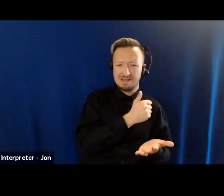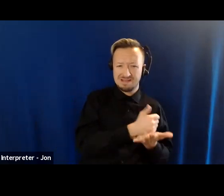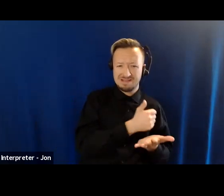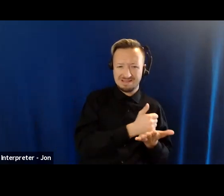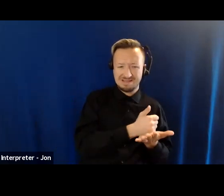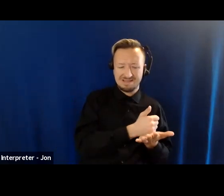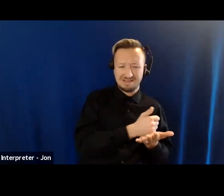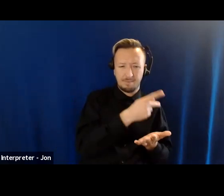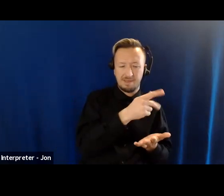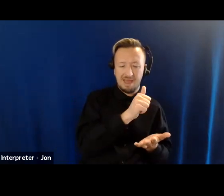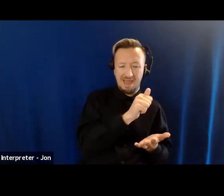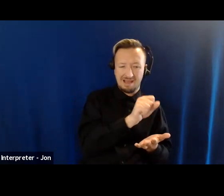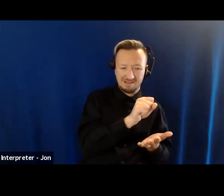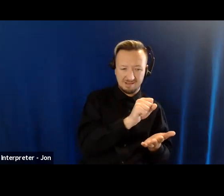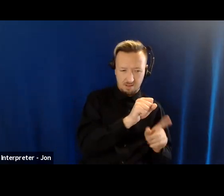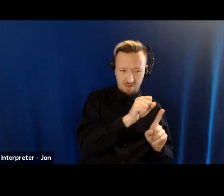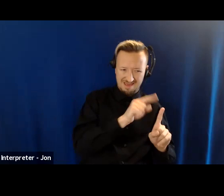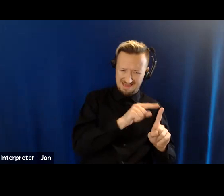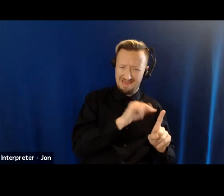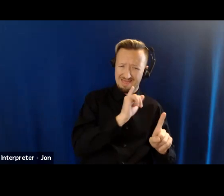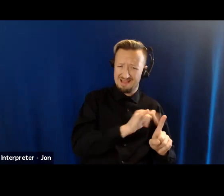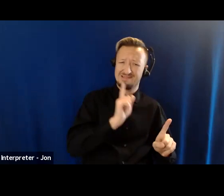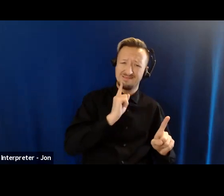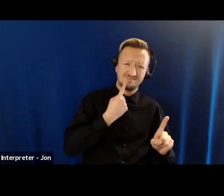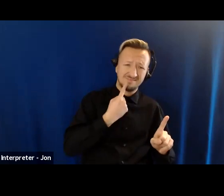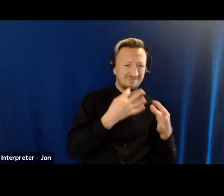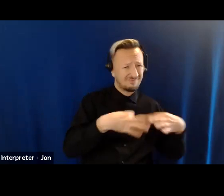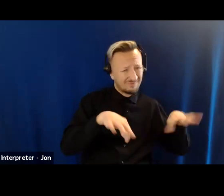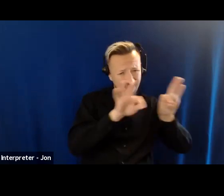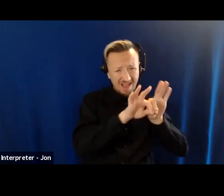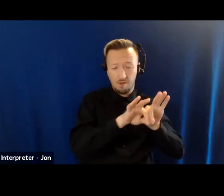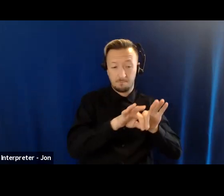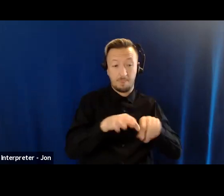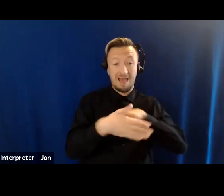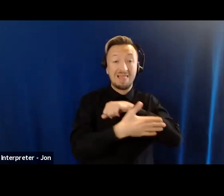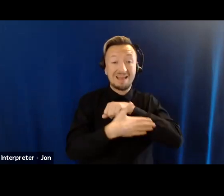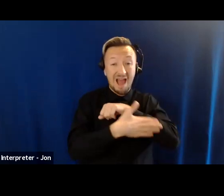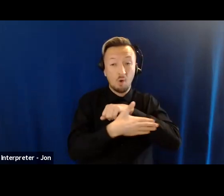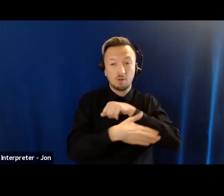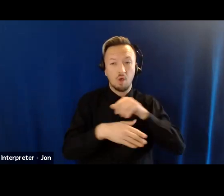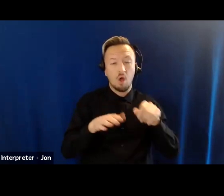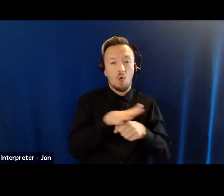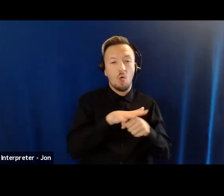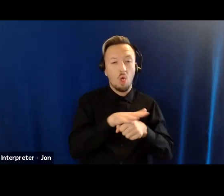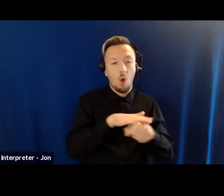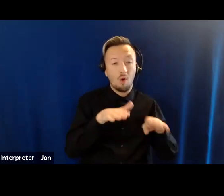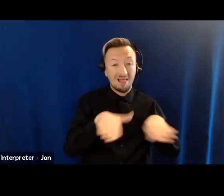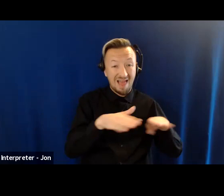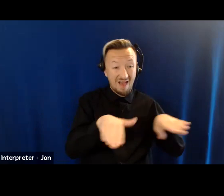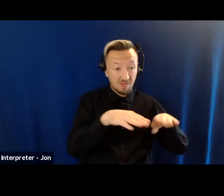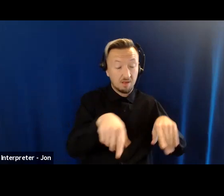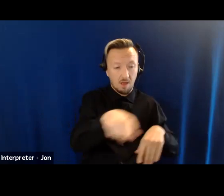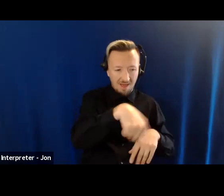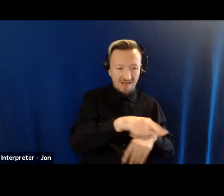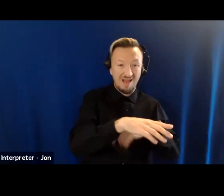fundable item that counties at the local level can apply for through their state